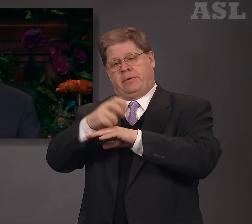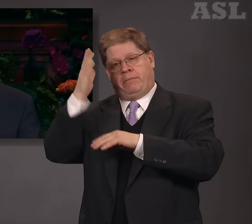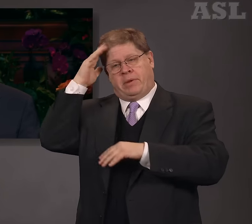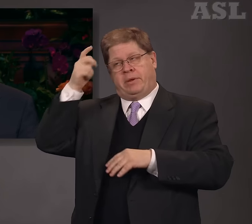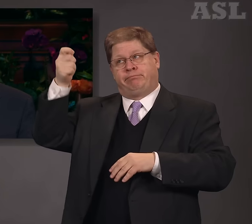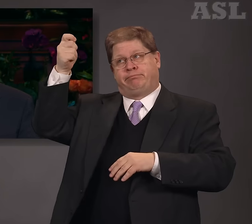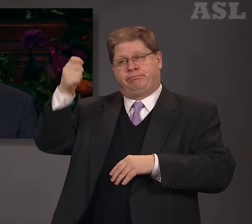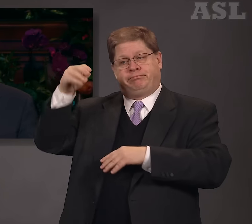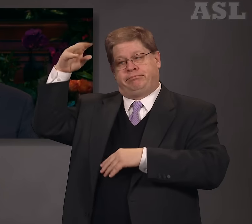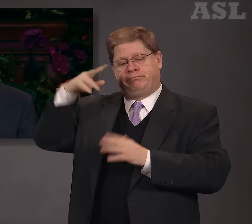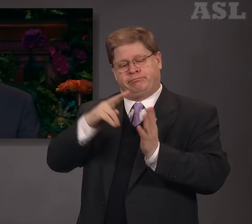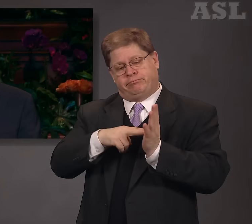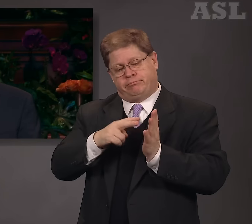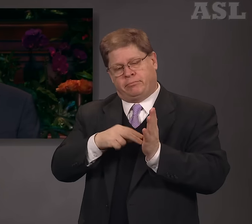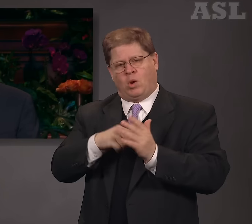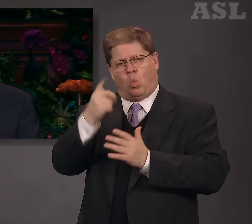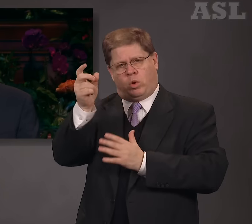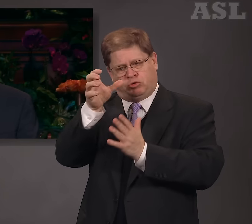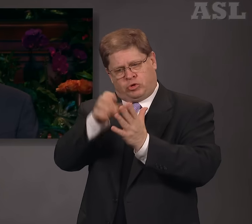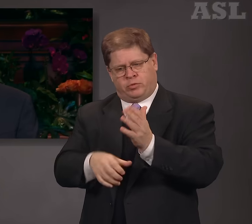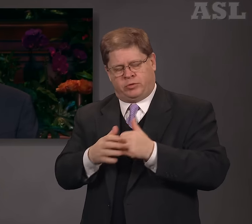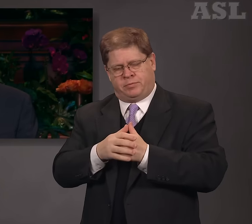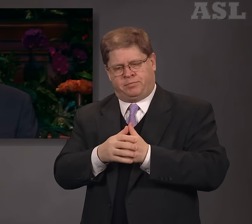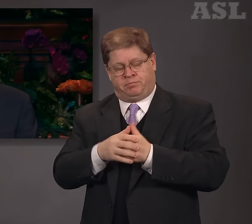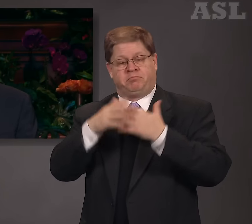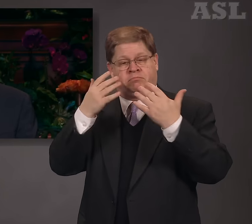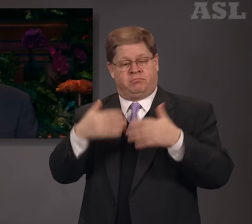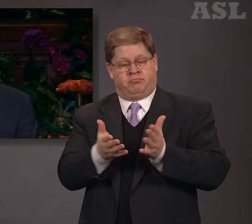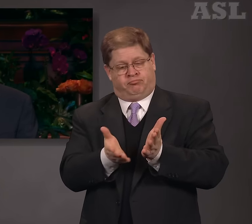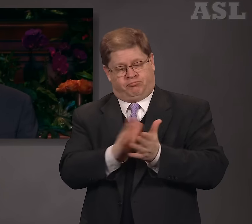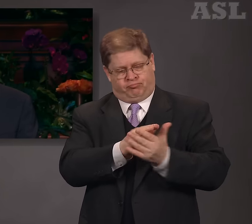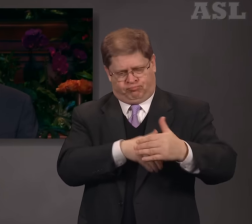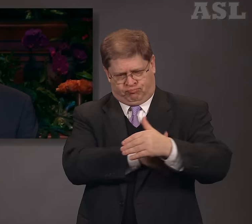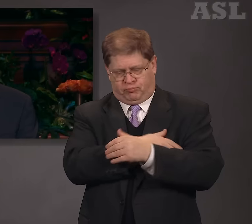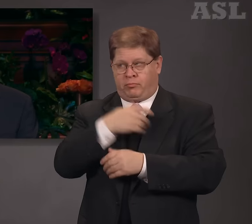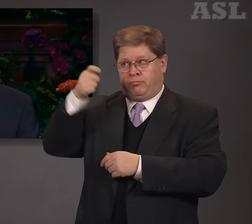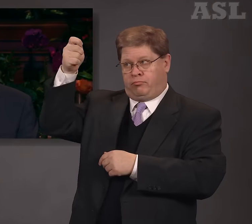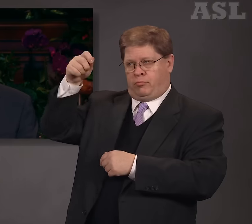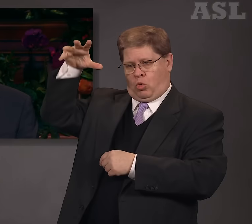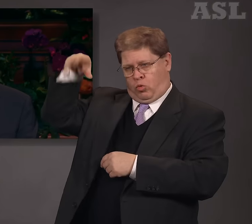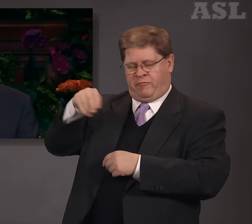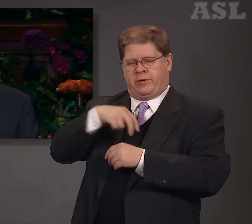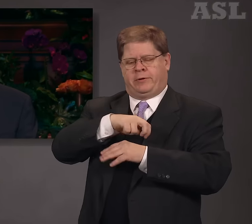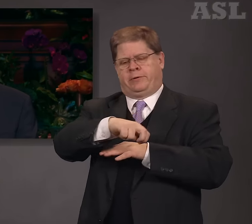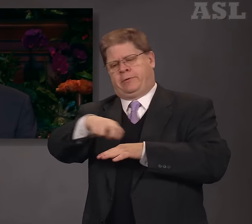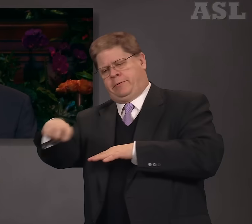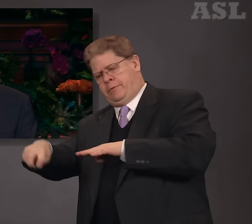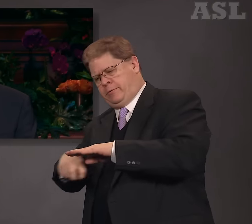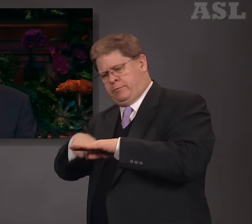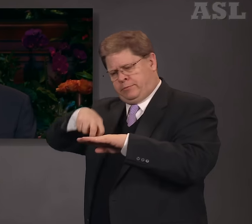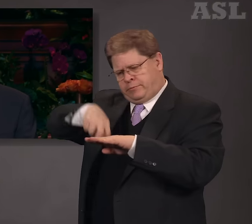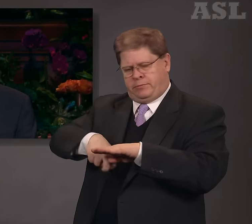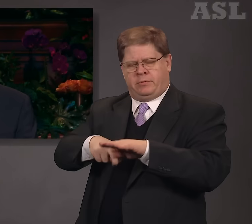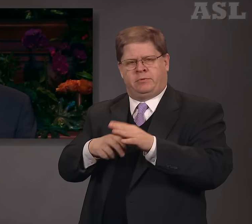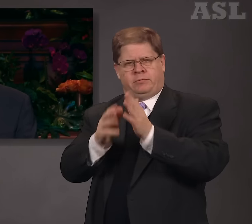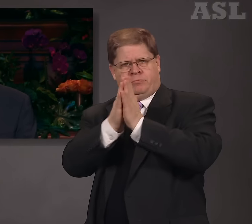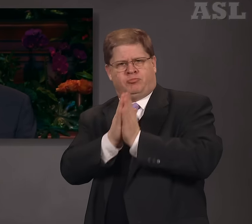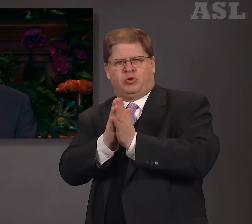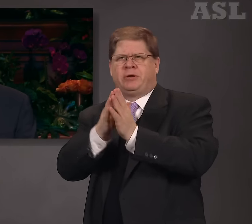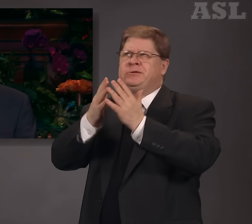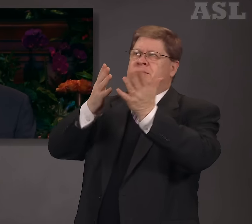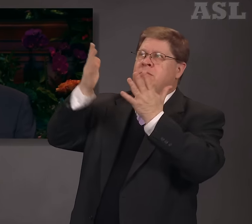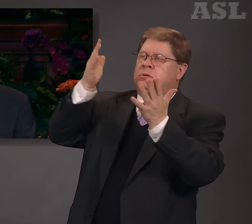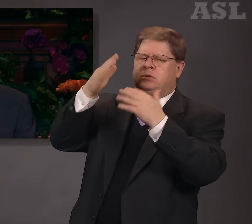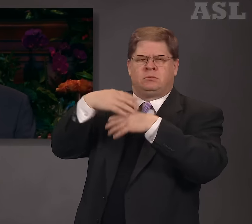a chapter in the Book of Mormon. Then, turning off the light, I slipped out of my bed onto my knees and prayed.